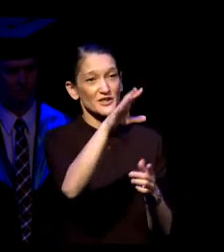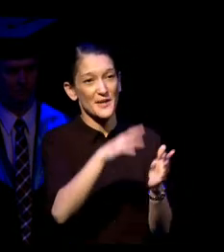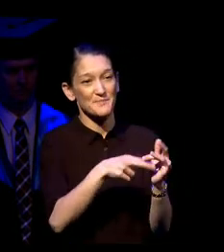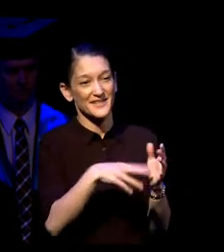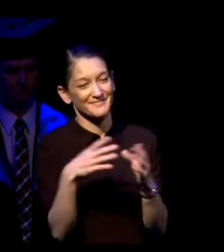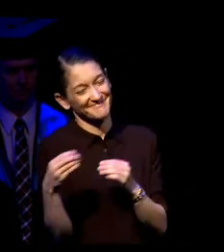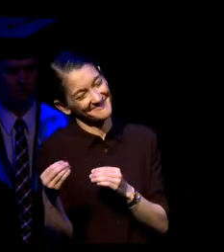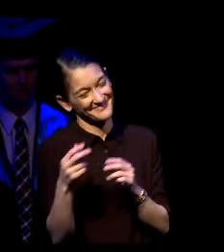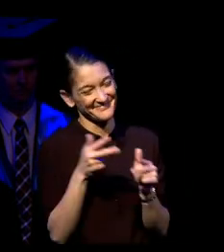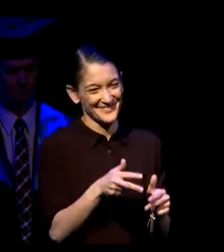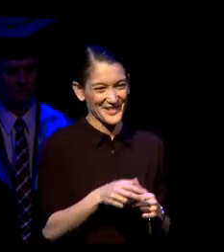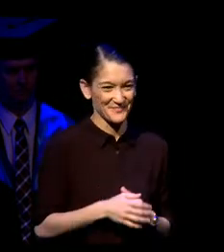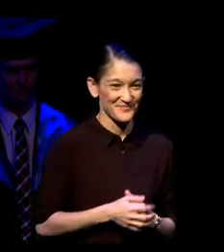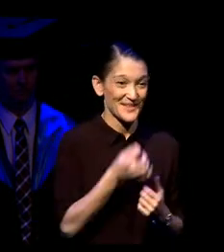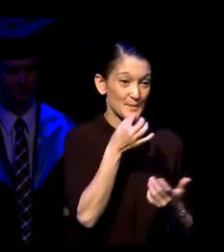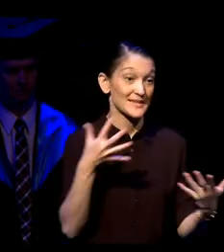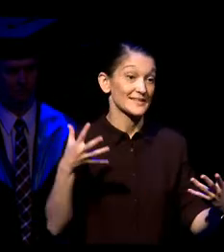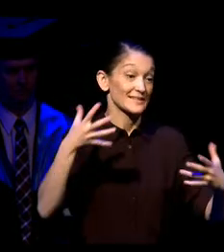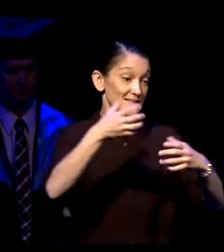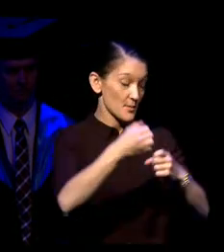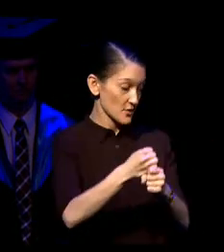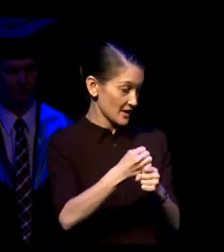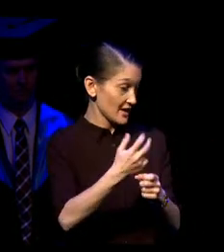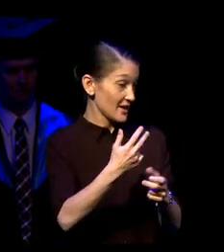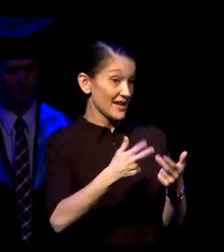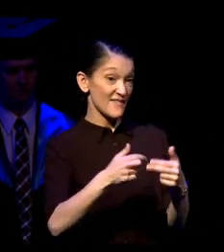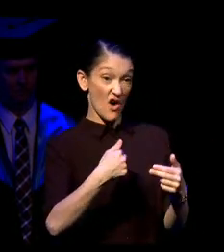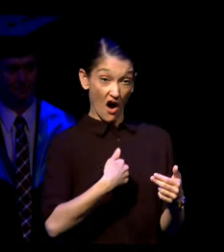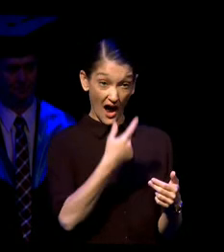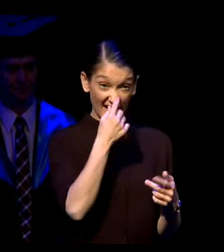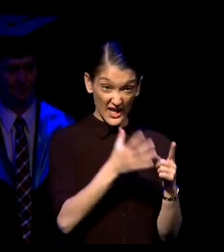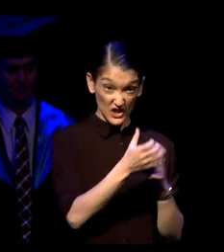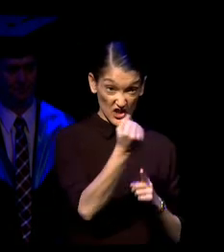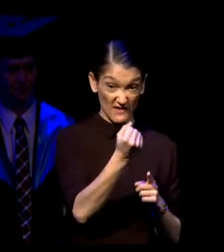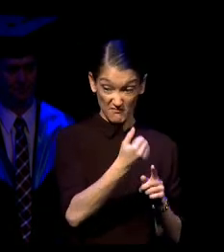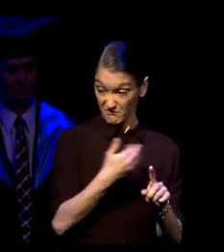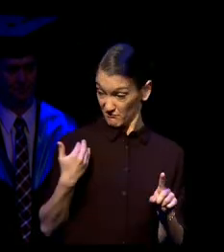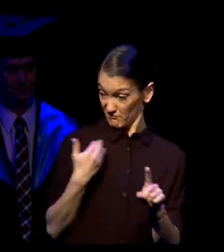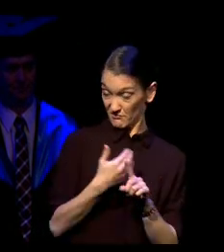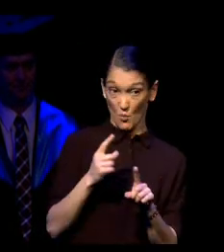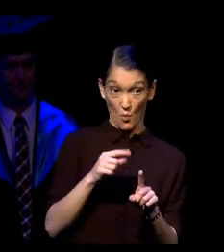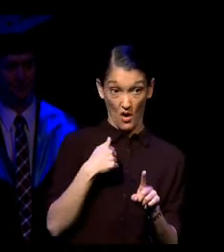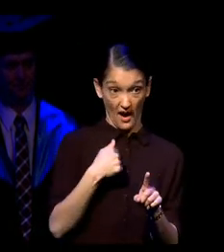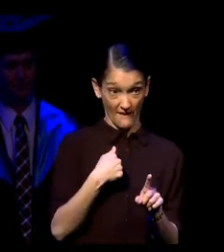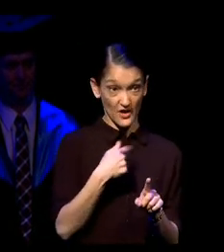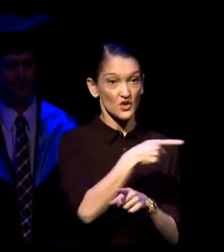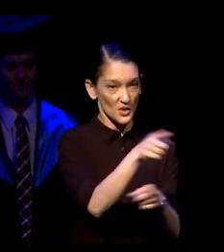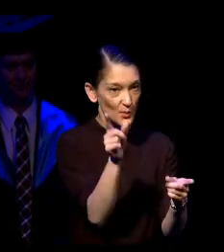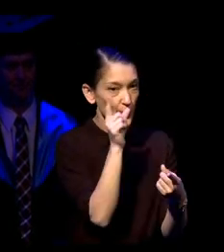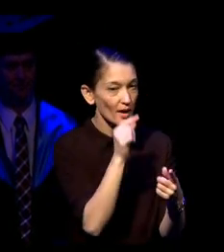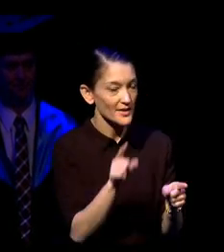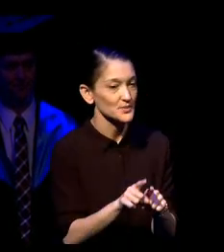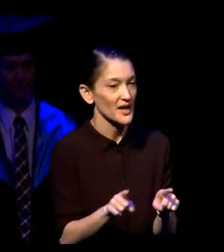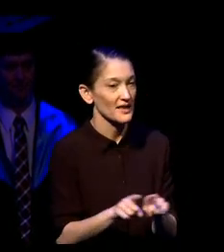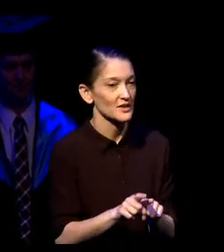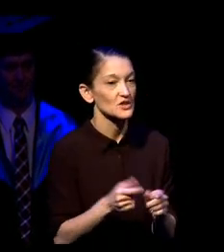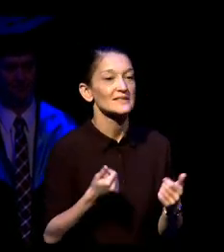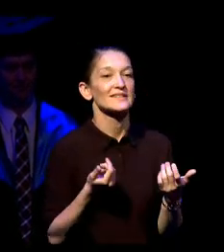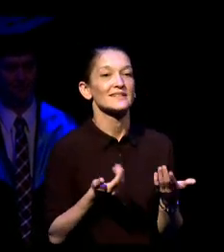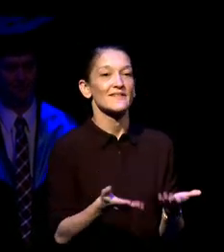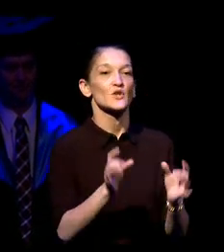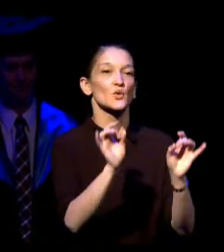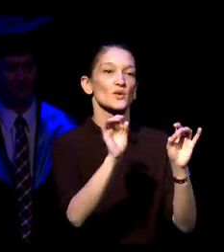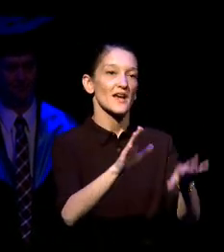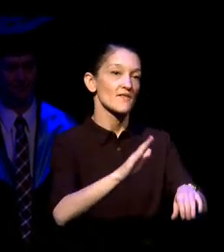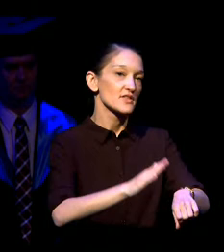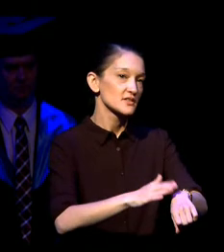To summarize, if I can achieve what I have, each and every one of you will also, if only you take the time to